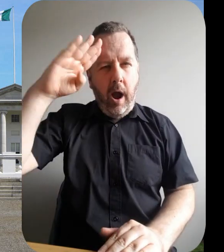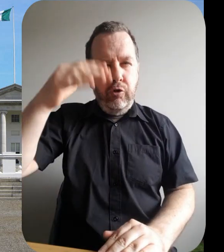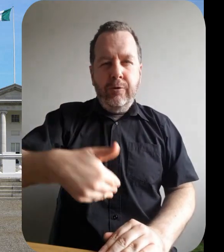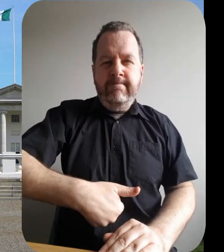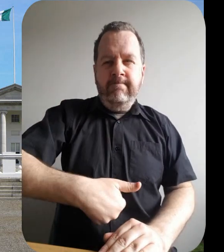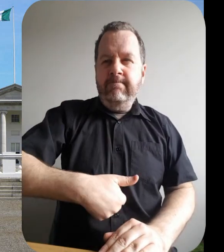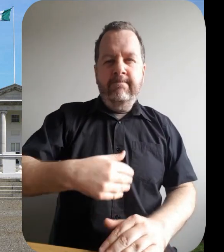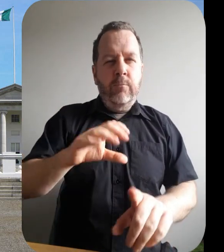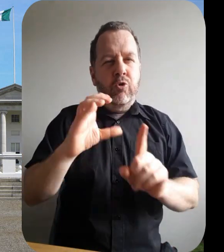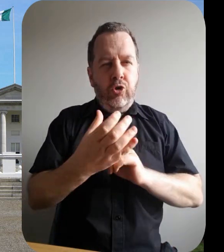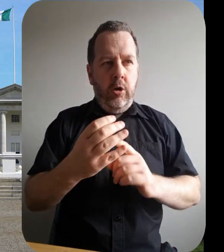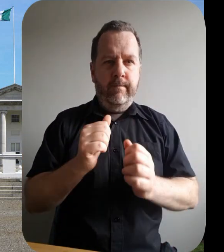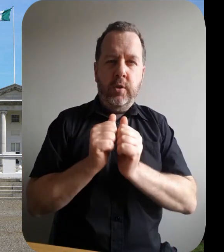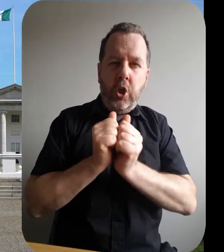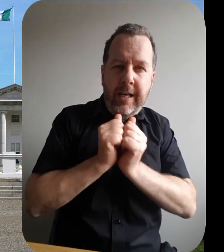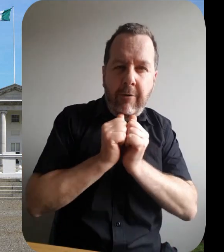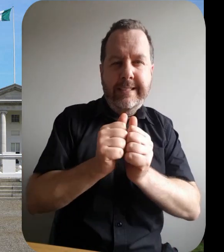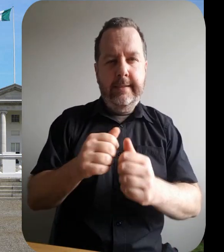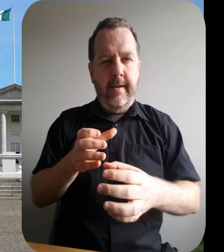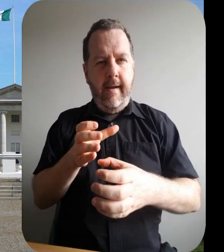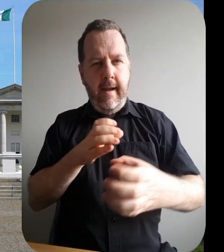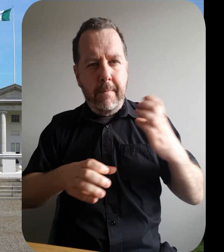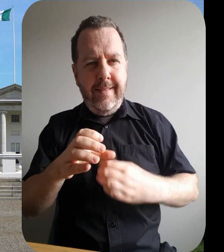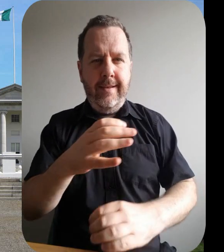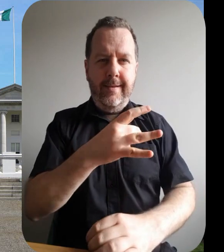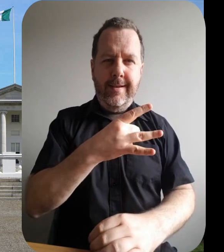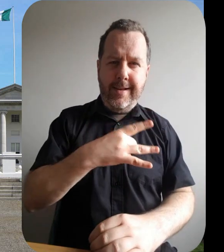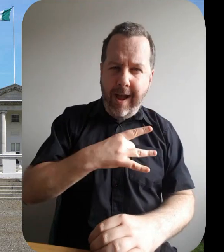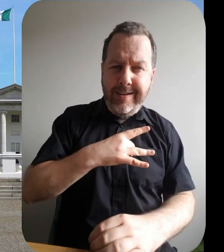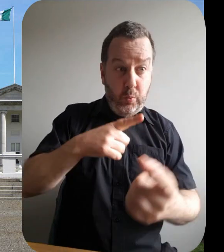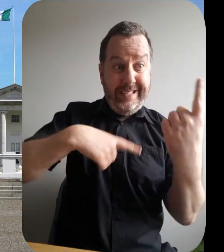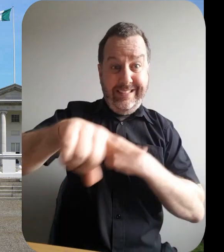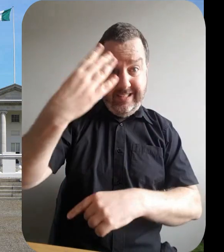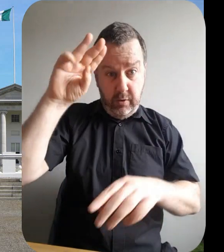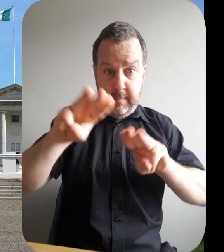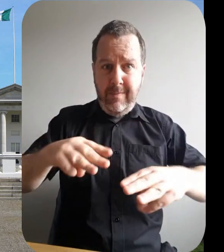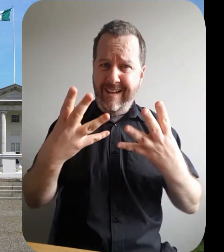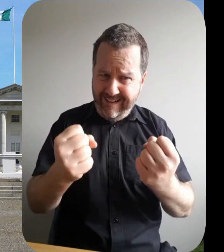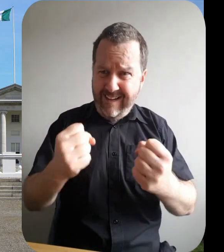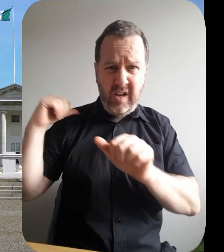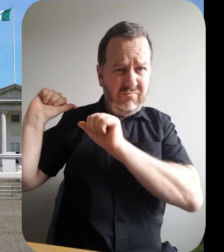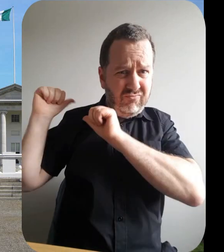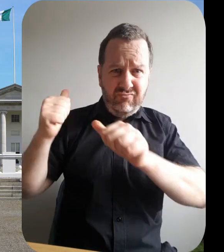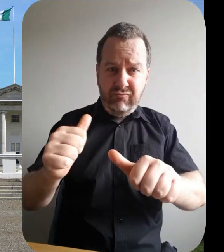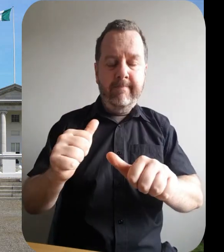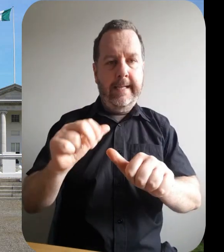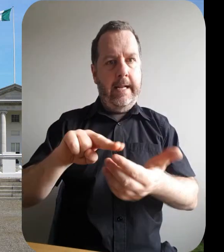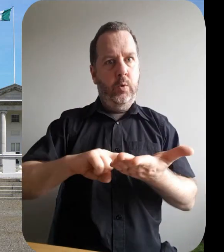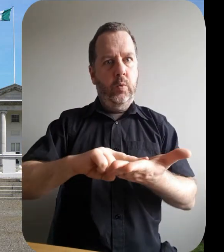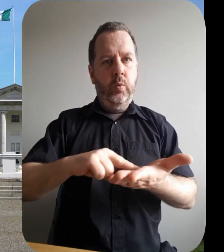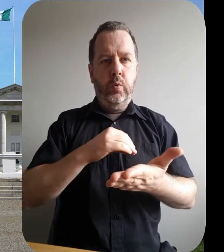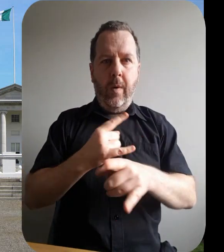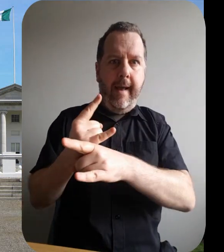Irish instincts of solidarity, empathy, and kindness to allow us to help